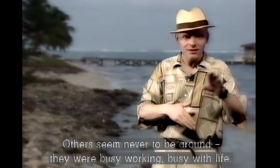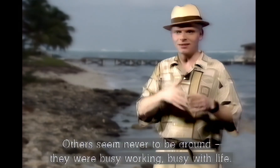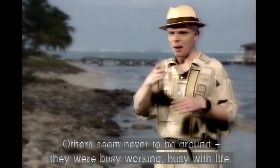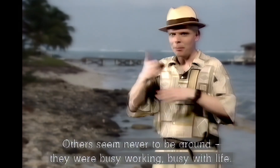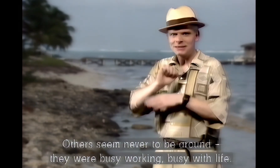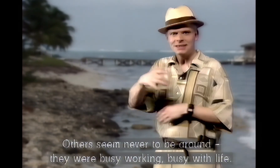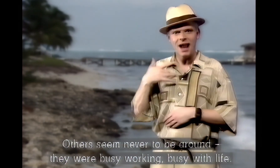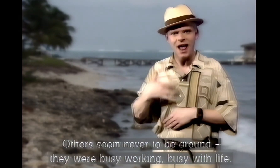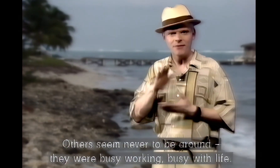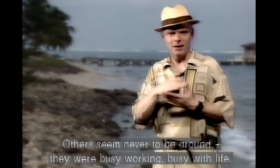other things, busy with life.